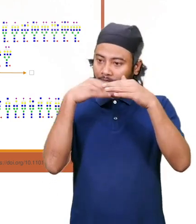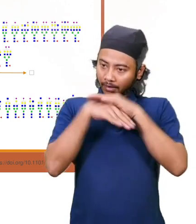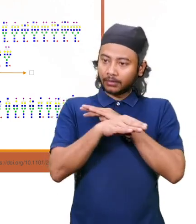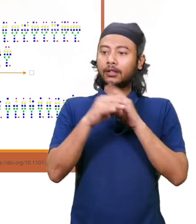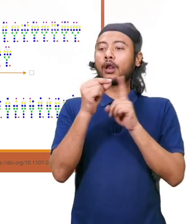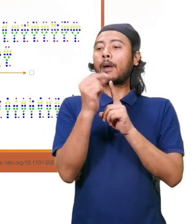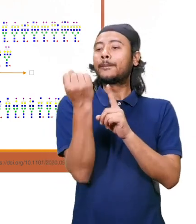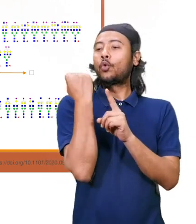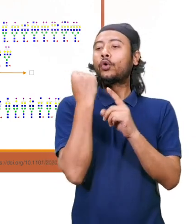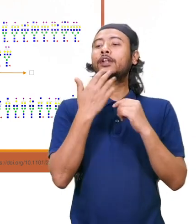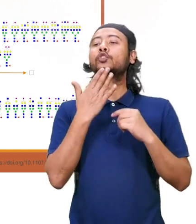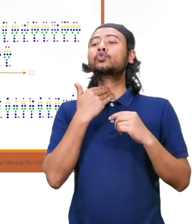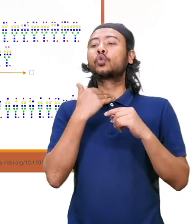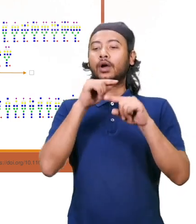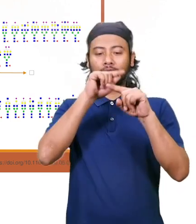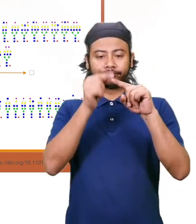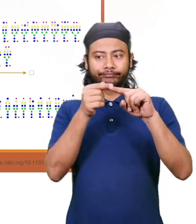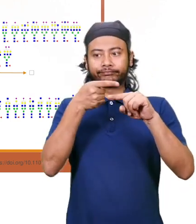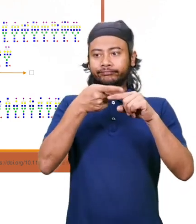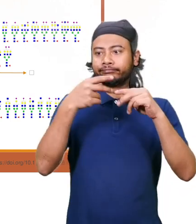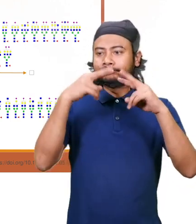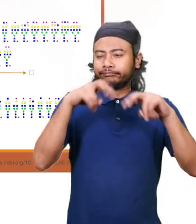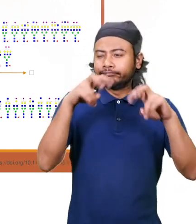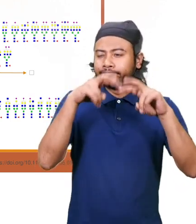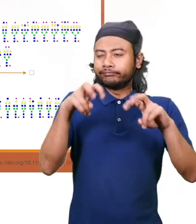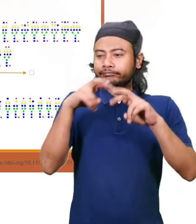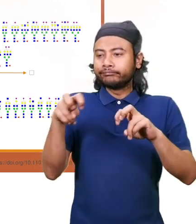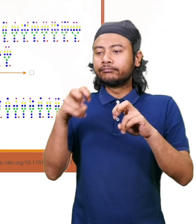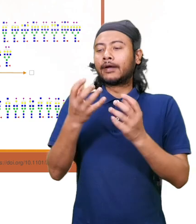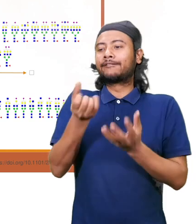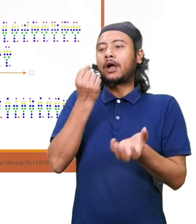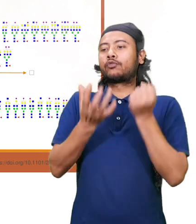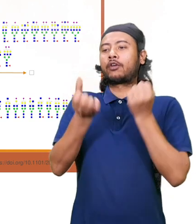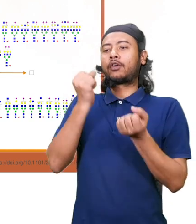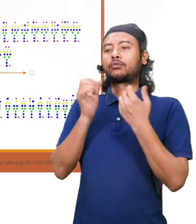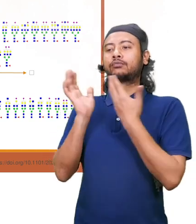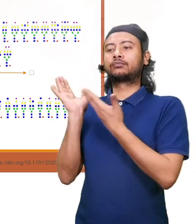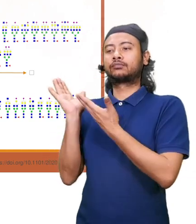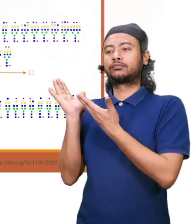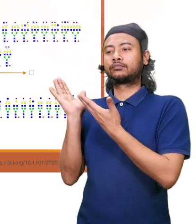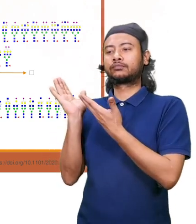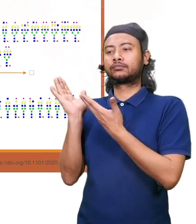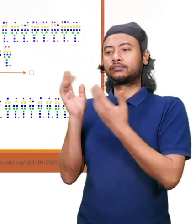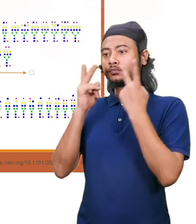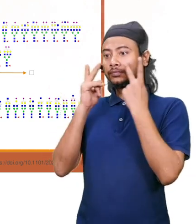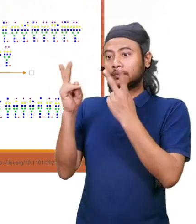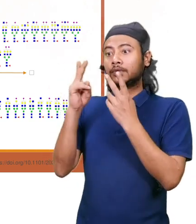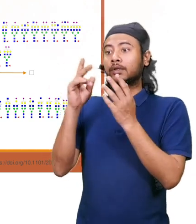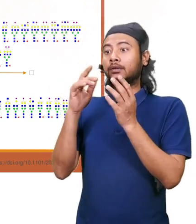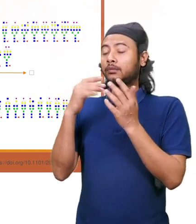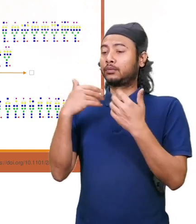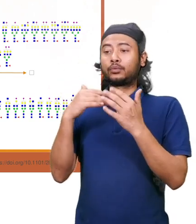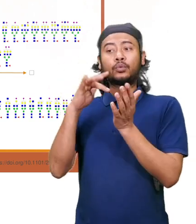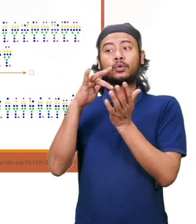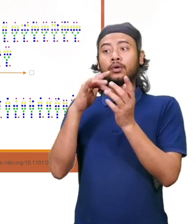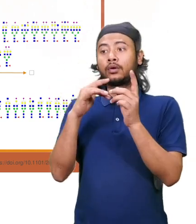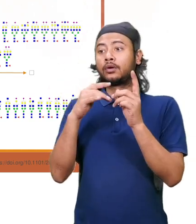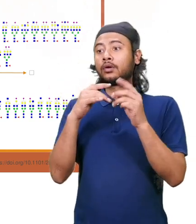for angiotensin converting enzyme by glycoproteomics method. Here, in comparison to the